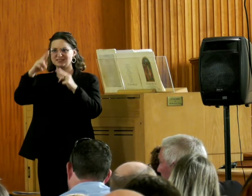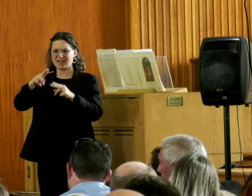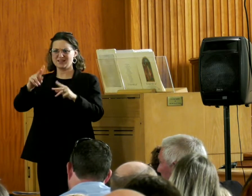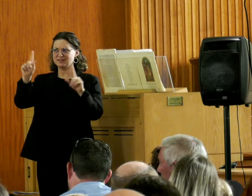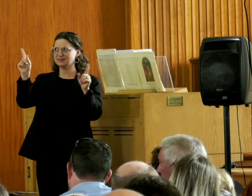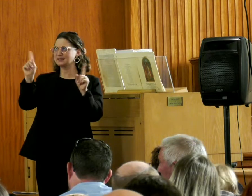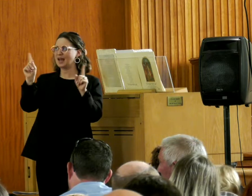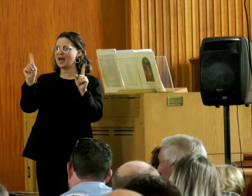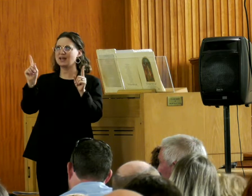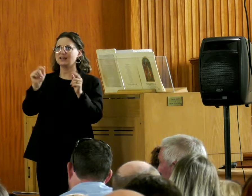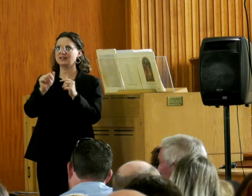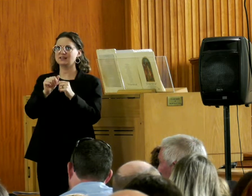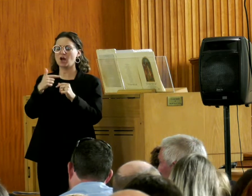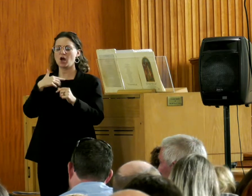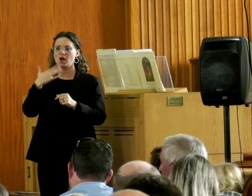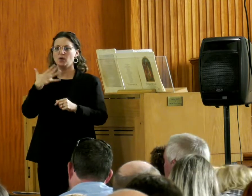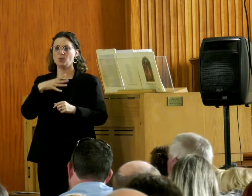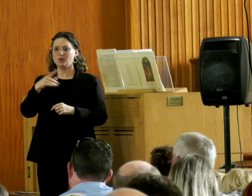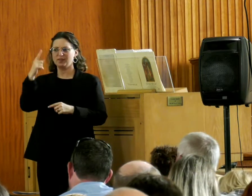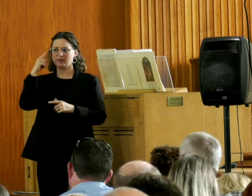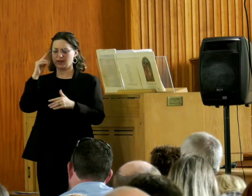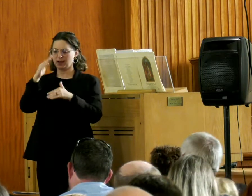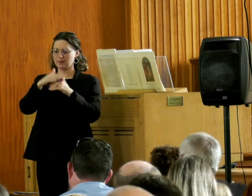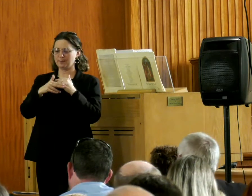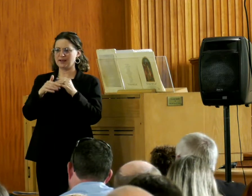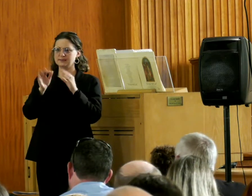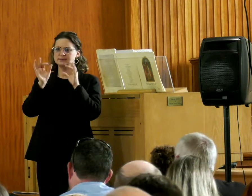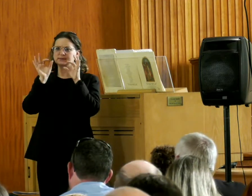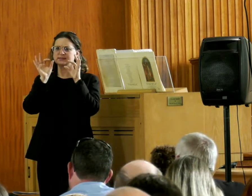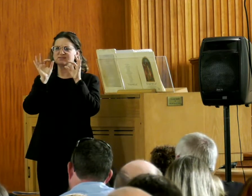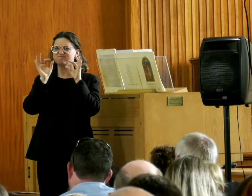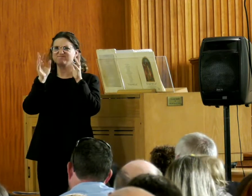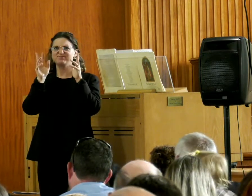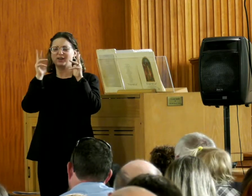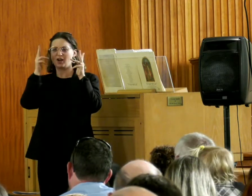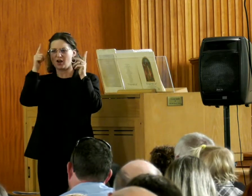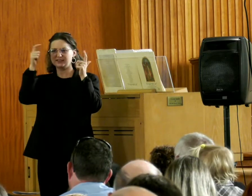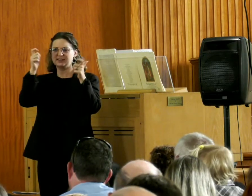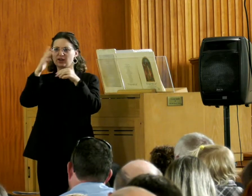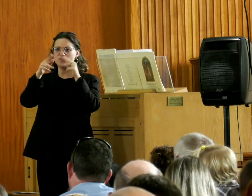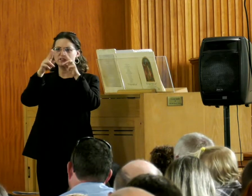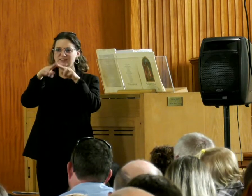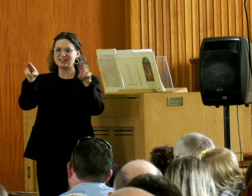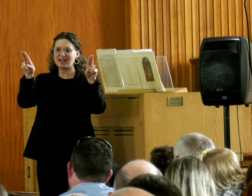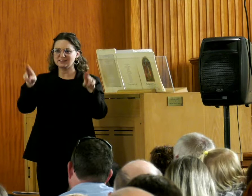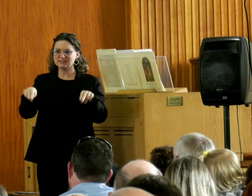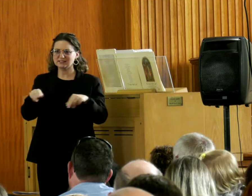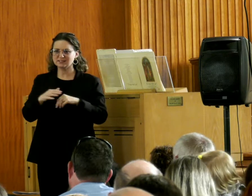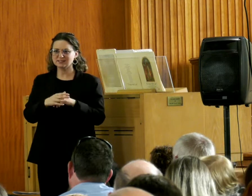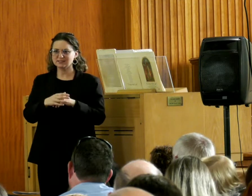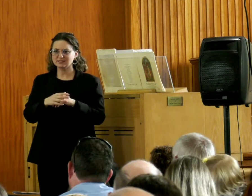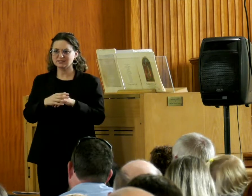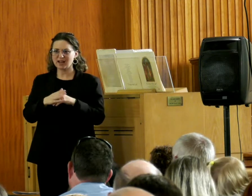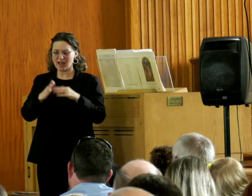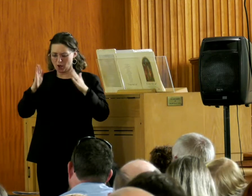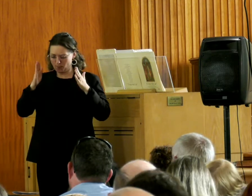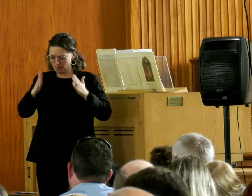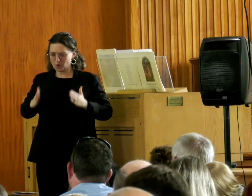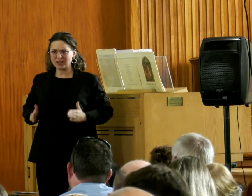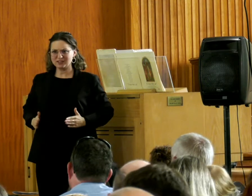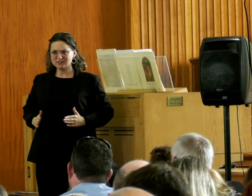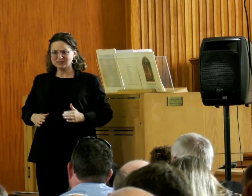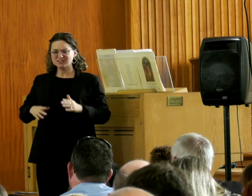I'd like to use the analogy of a tent. I've heard of our bodies referred to as